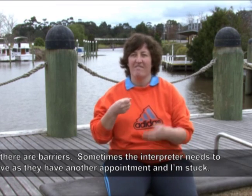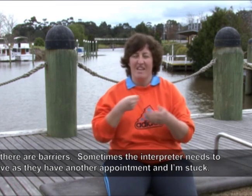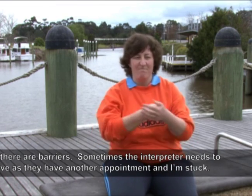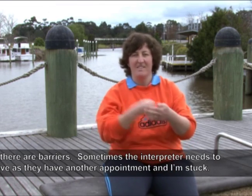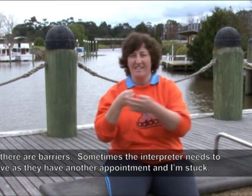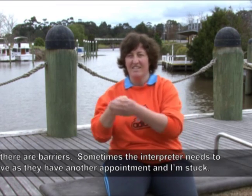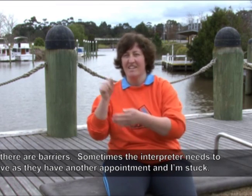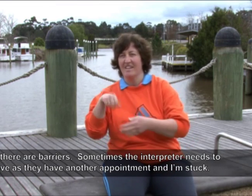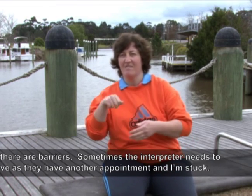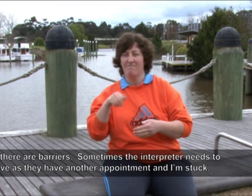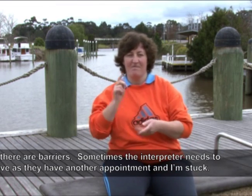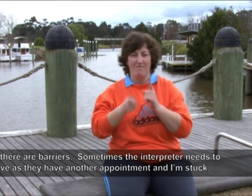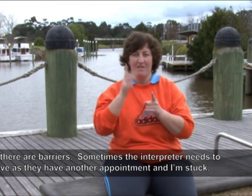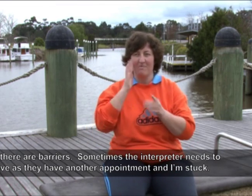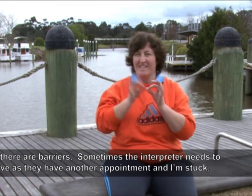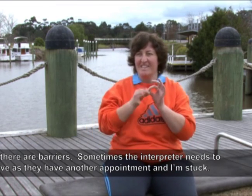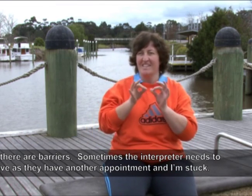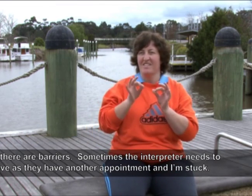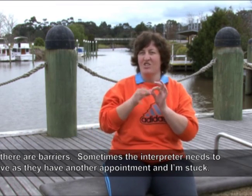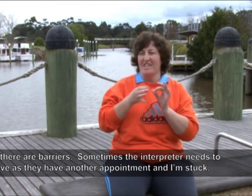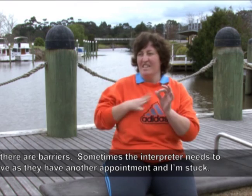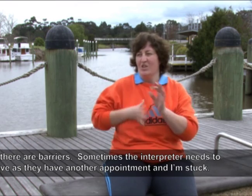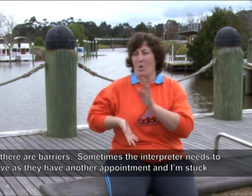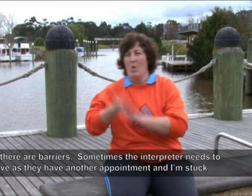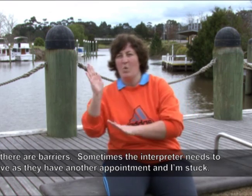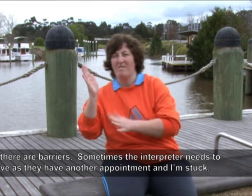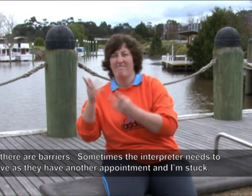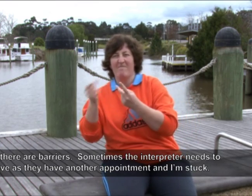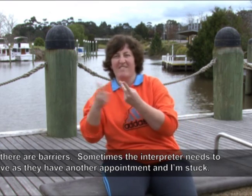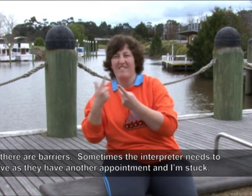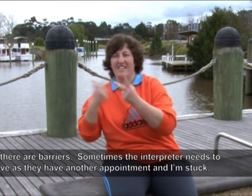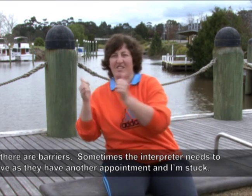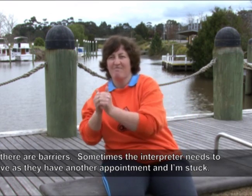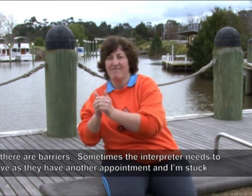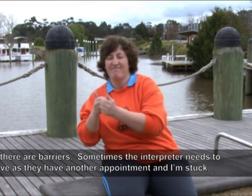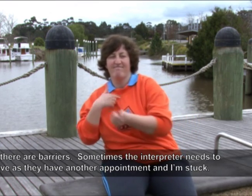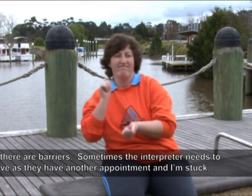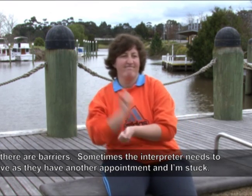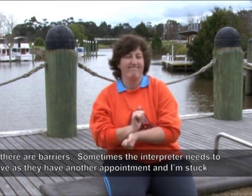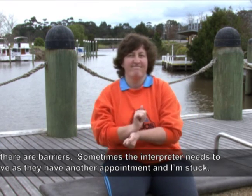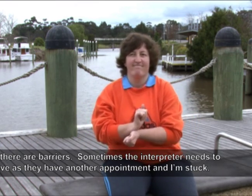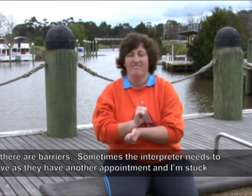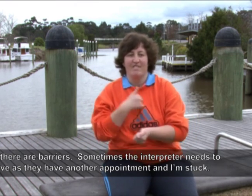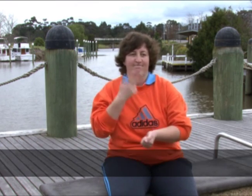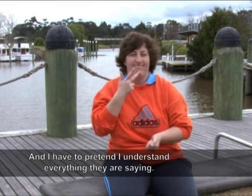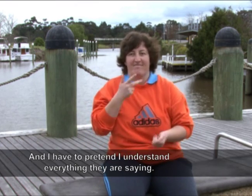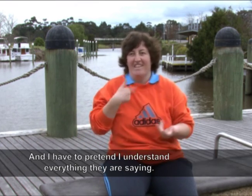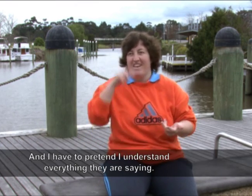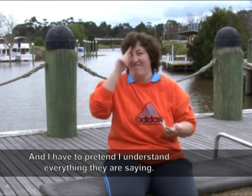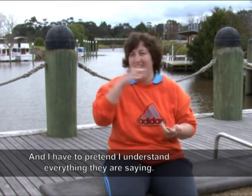Yeah, there are barriers. Sometimes when the interpreter needs to leave, as they have another appointment, I'm stuck,